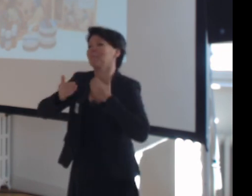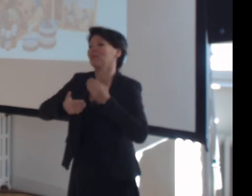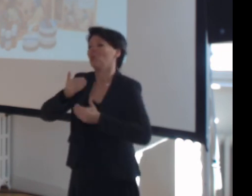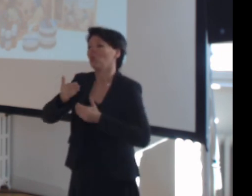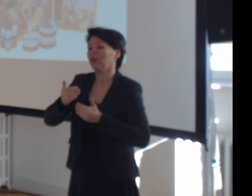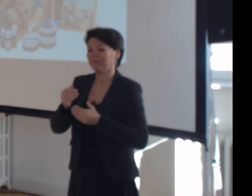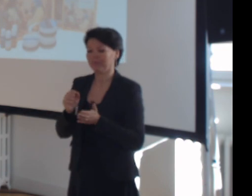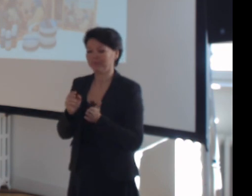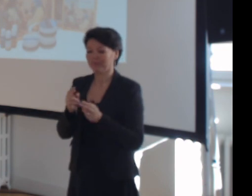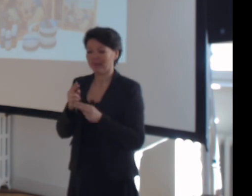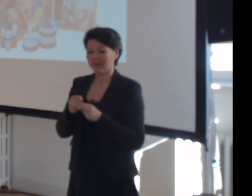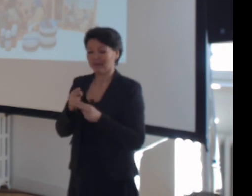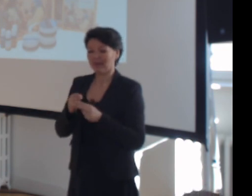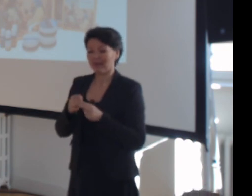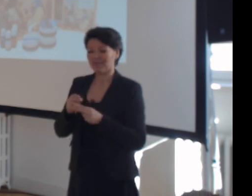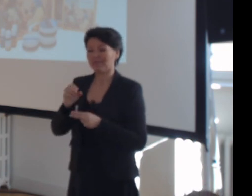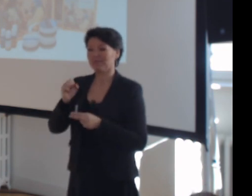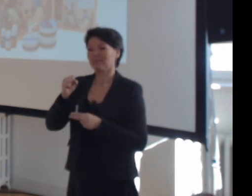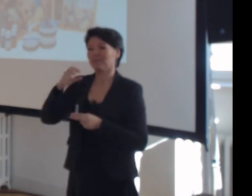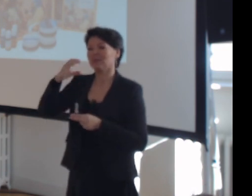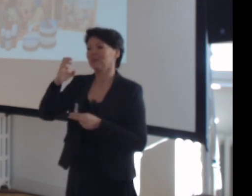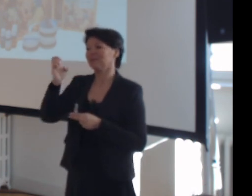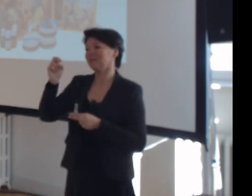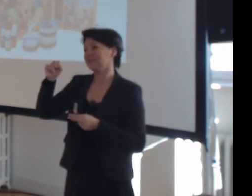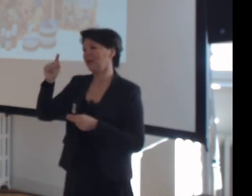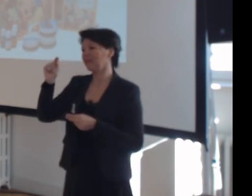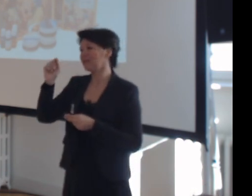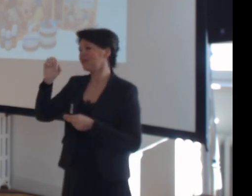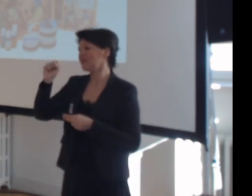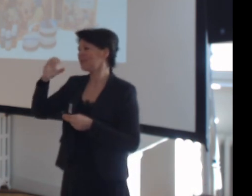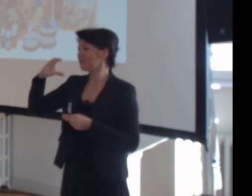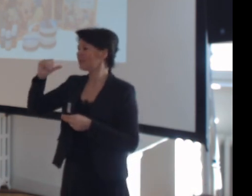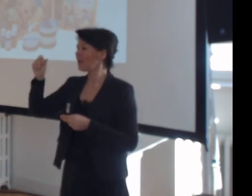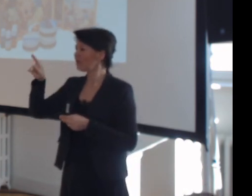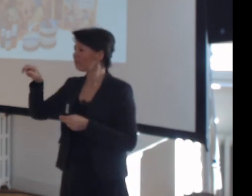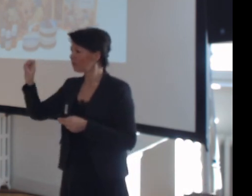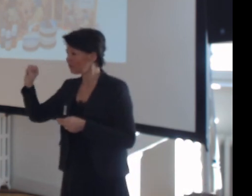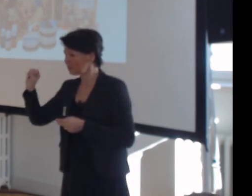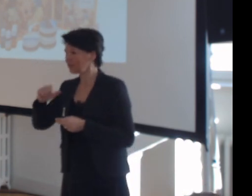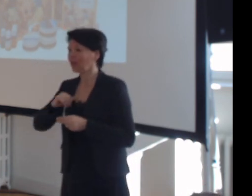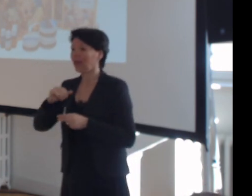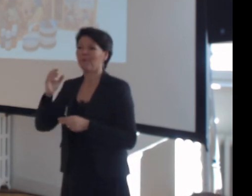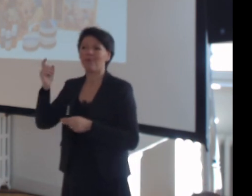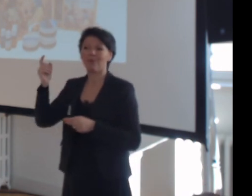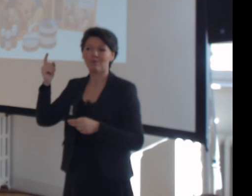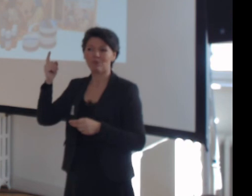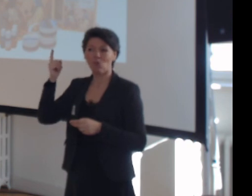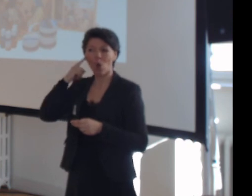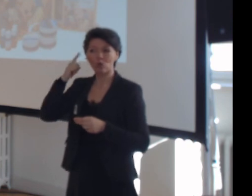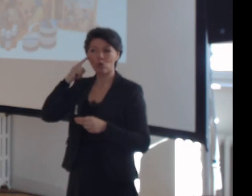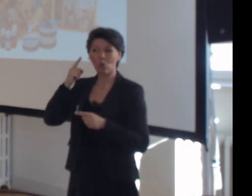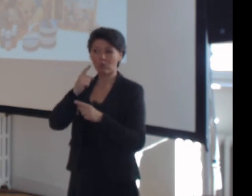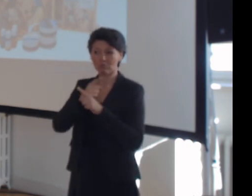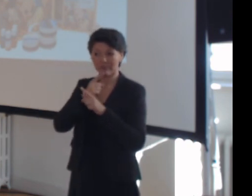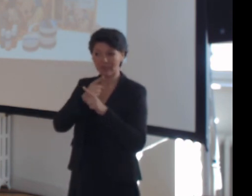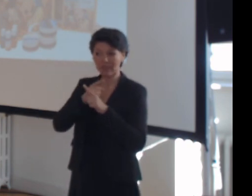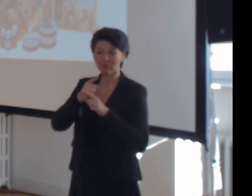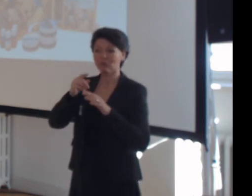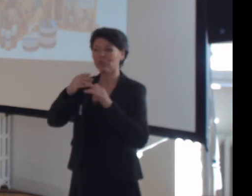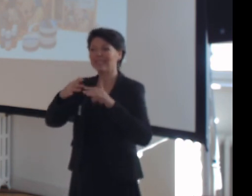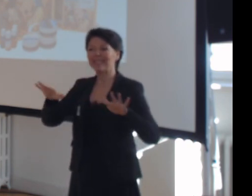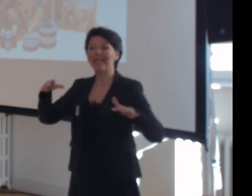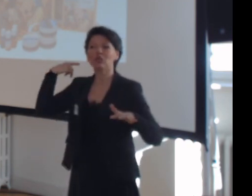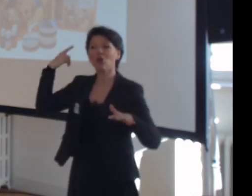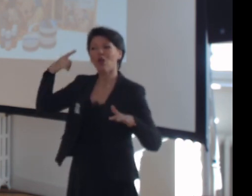Senscapes with an audio CD, in this case of sounds of the seaside, and also a small